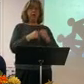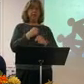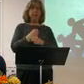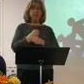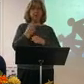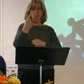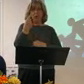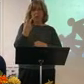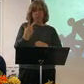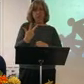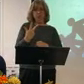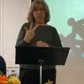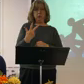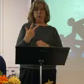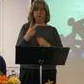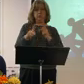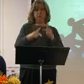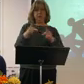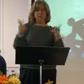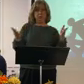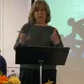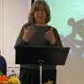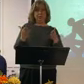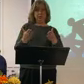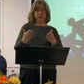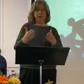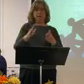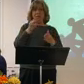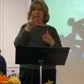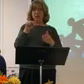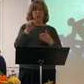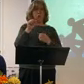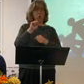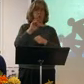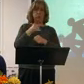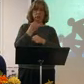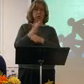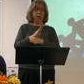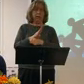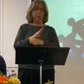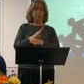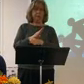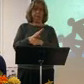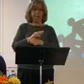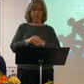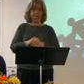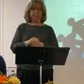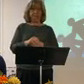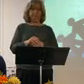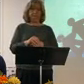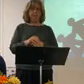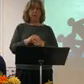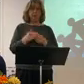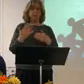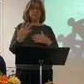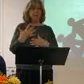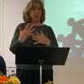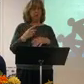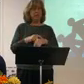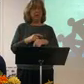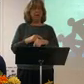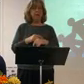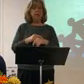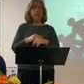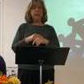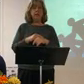our congregation was laid off. And we pretty much said, this was back in the 2008-2010 frightening era, and we